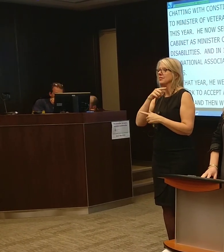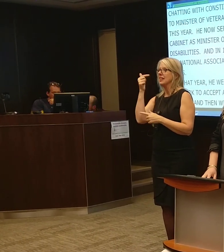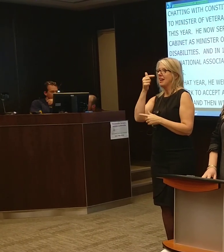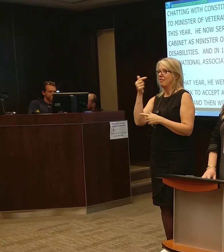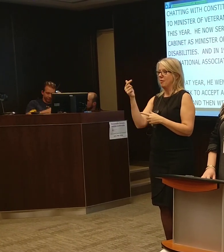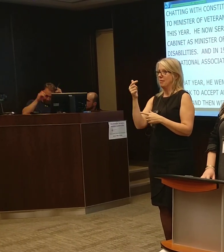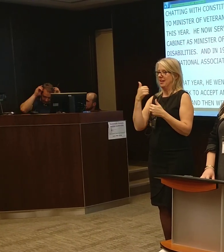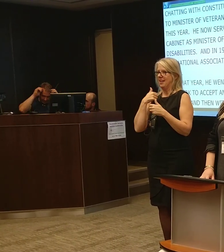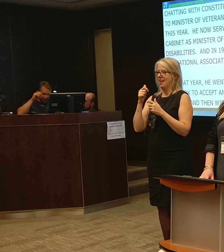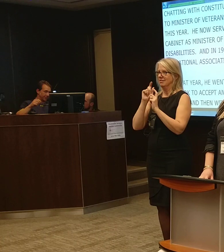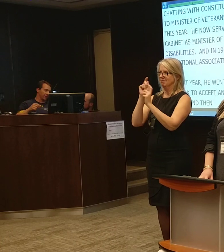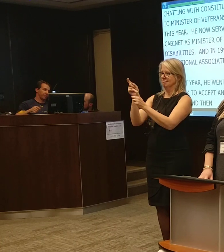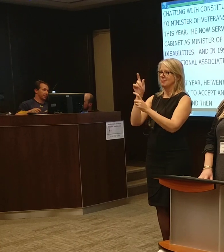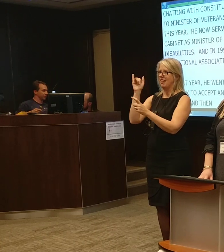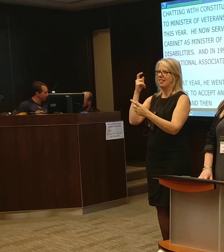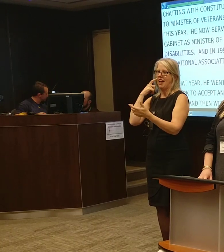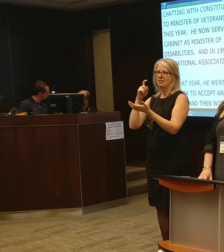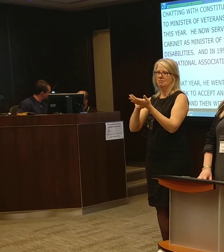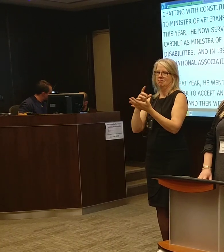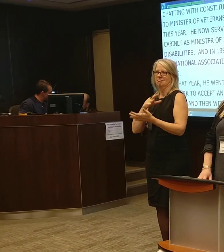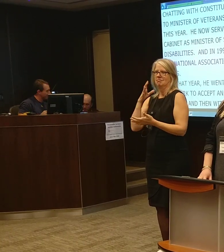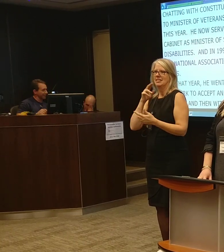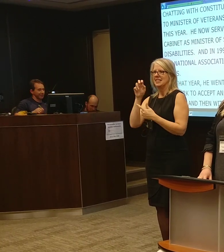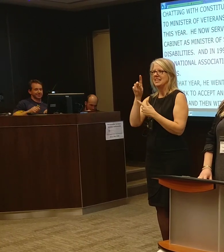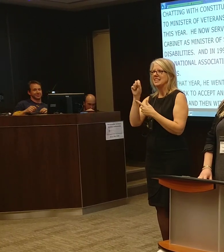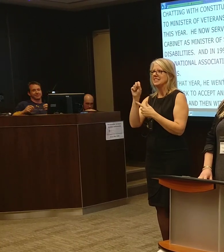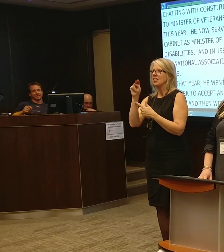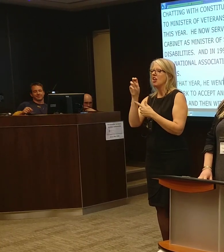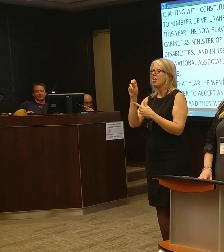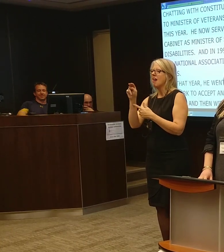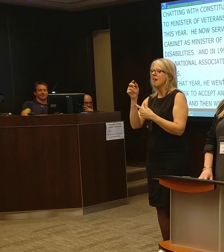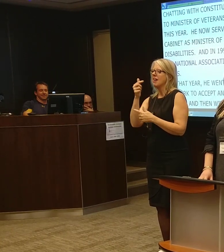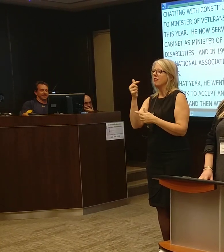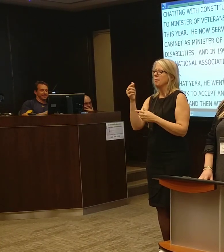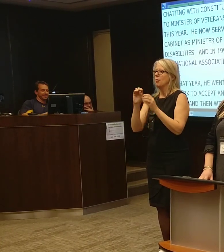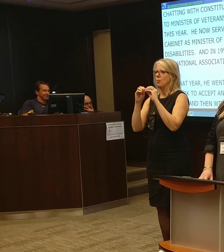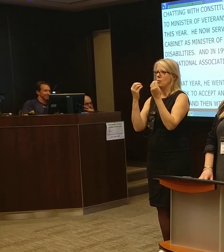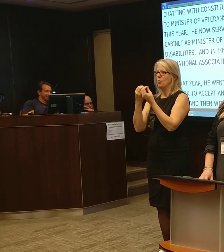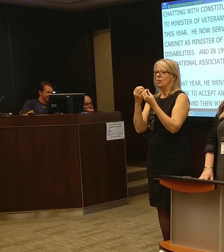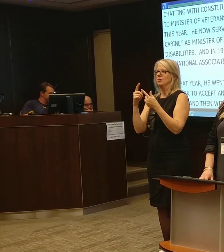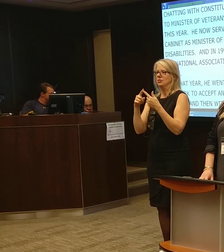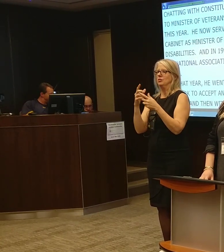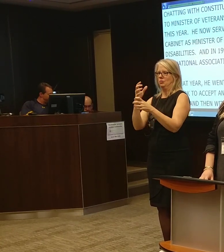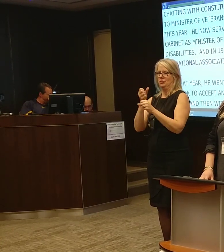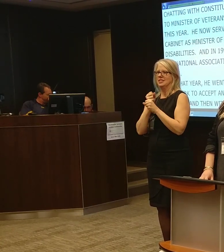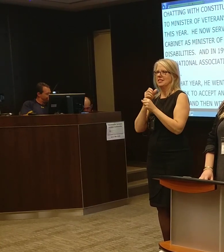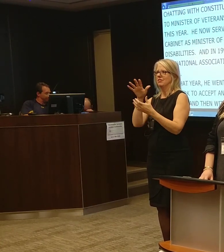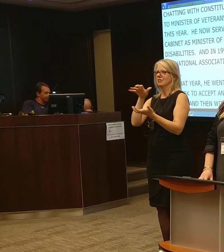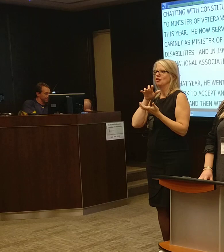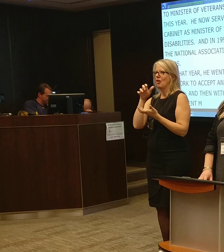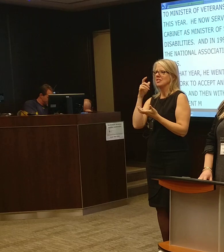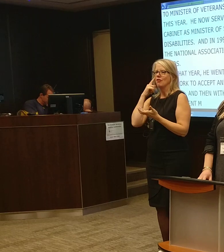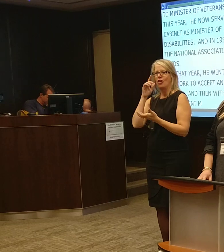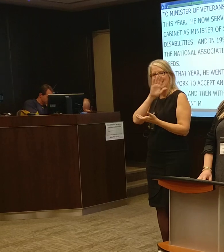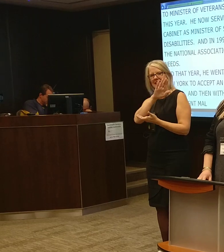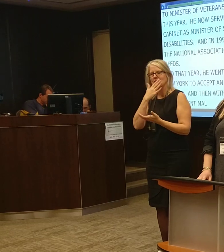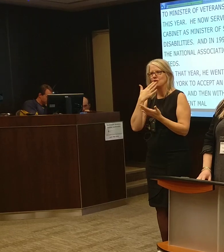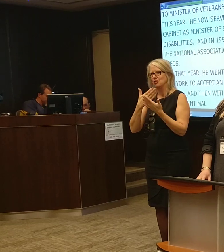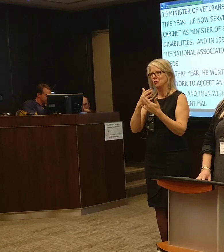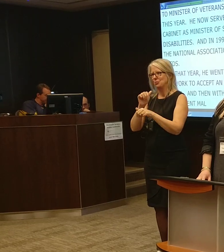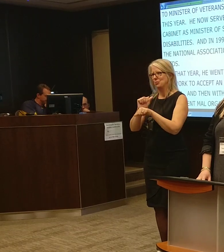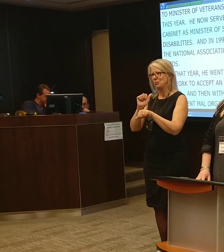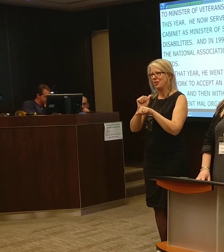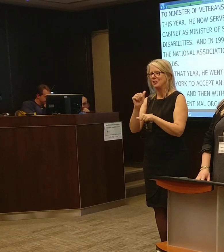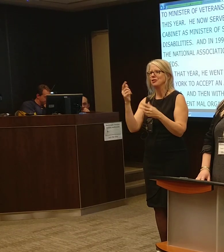this prestigious recognition, and NEEDS was a non-governmental organization to receive the grant portion of the award for his good work. Please join me